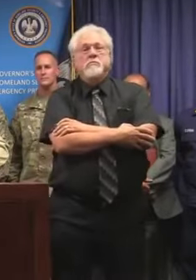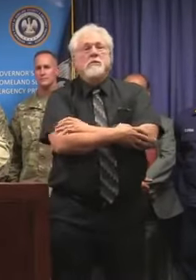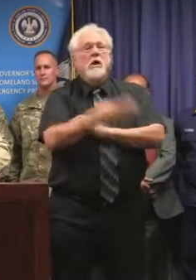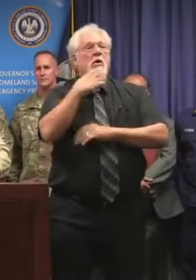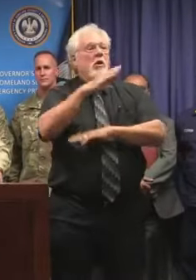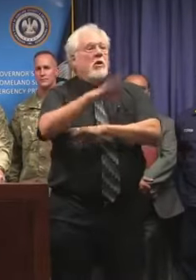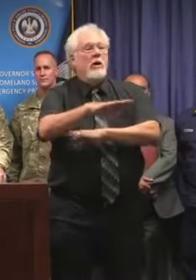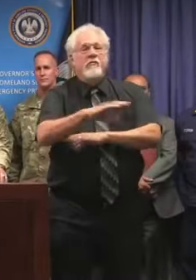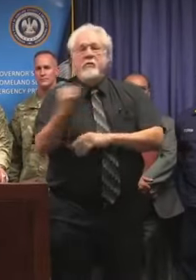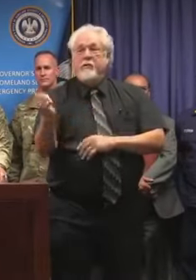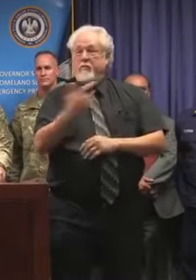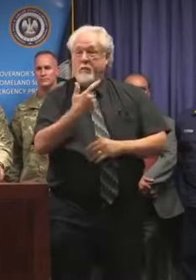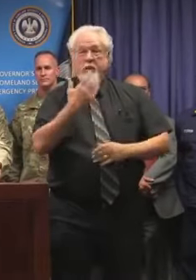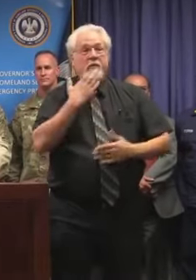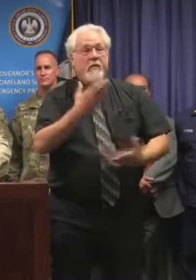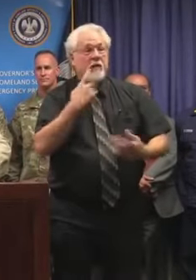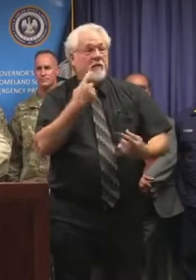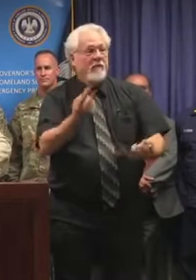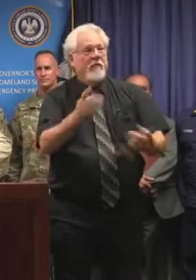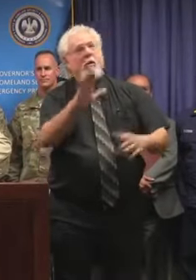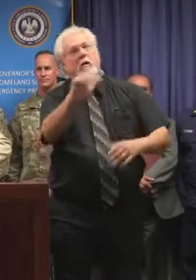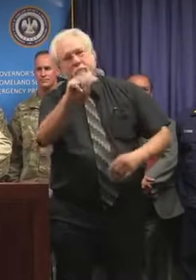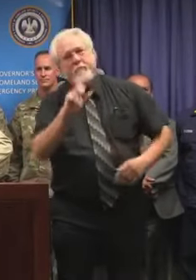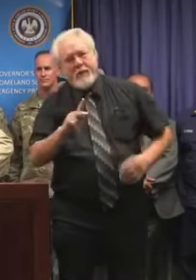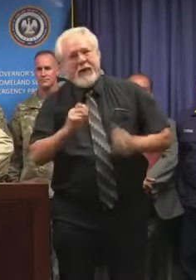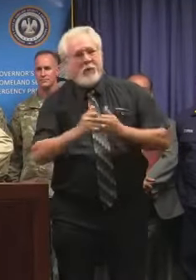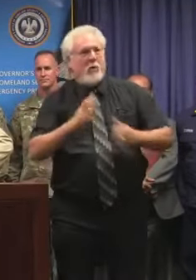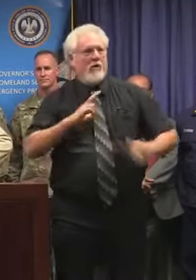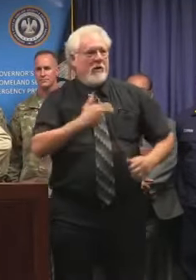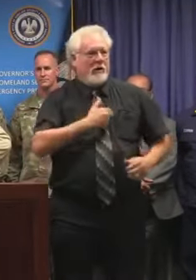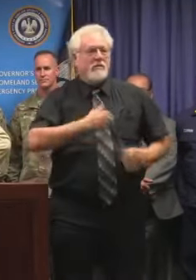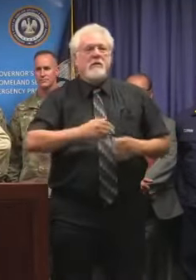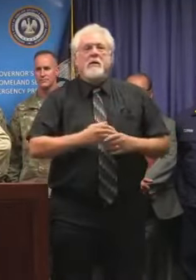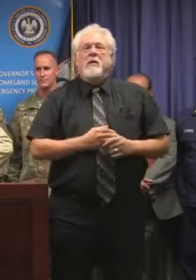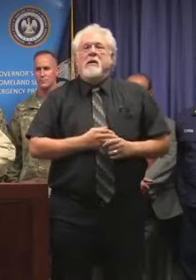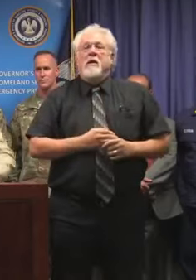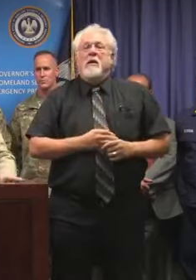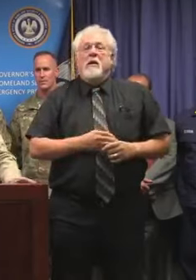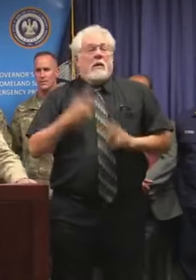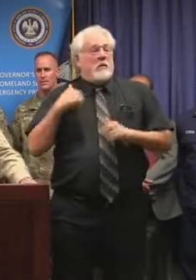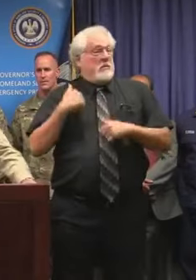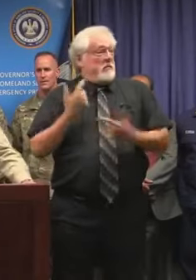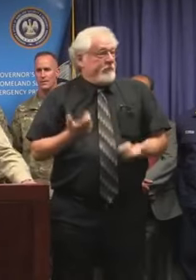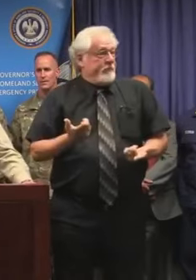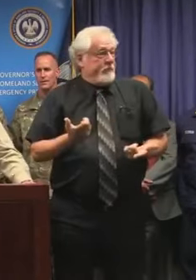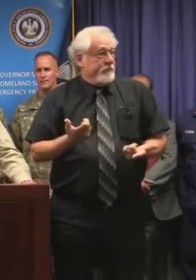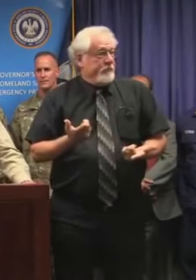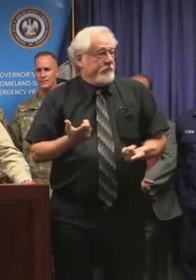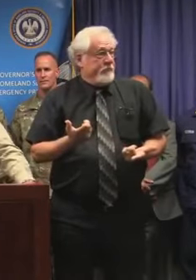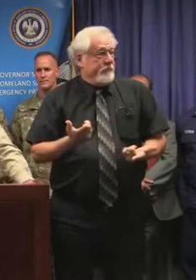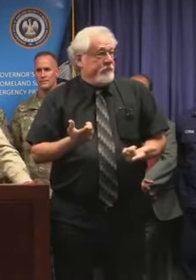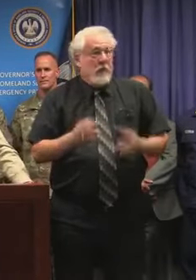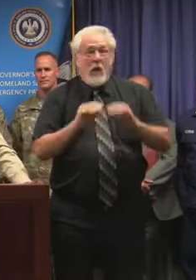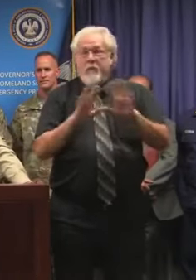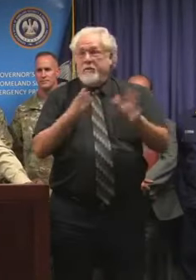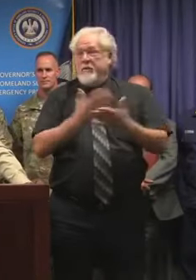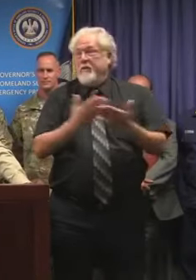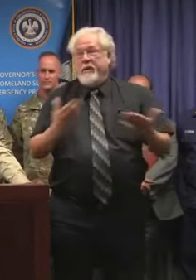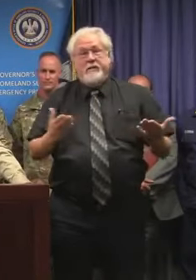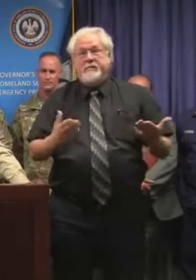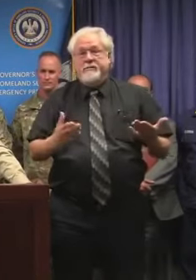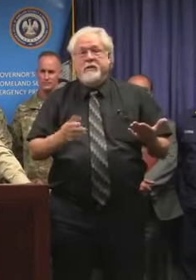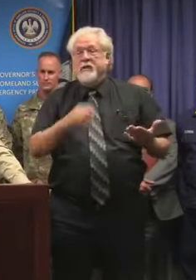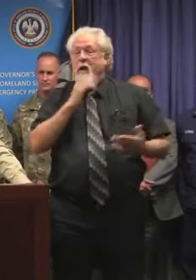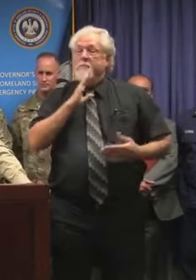Good afternoon, everybody, and thank you for being back with us. Thus far, obviously things are not